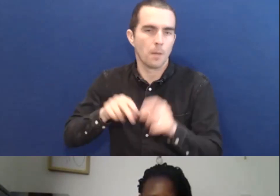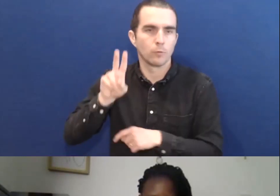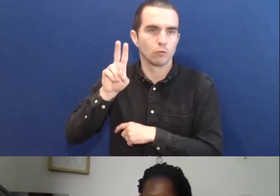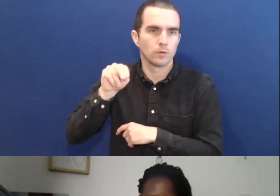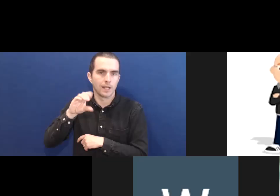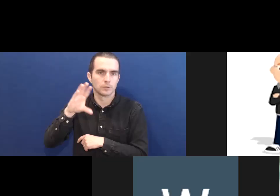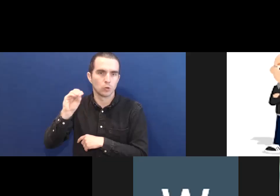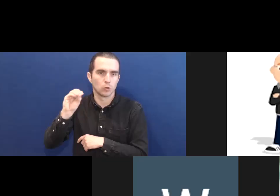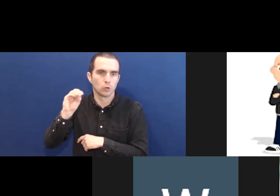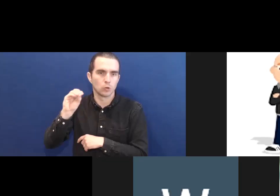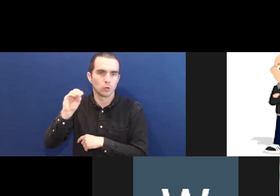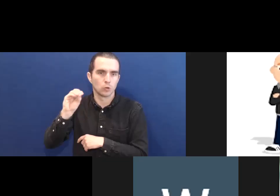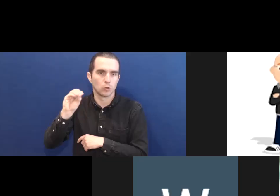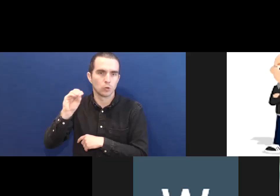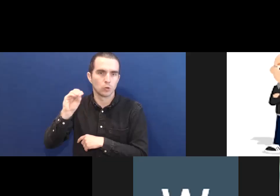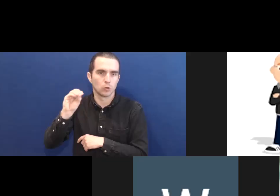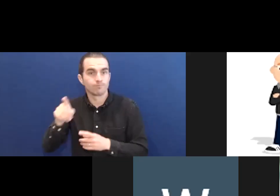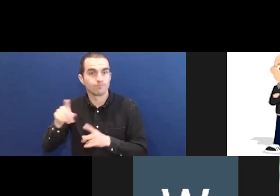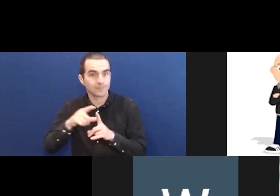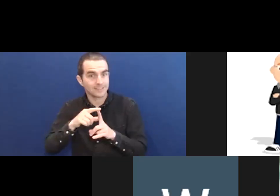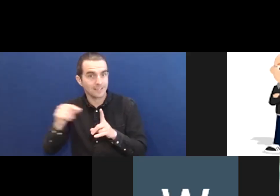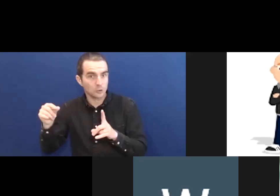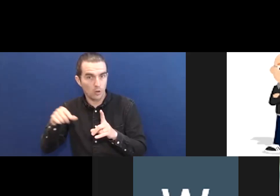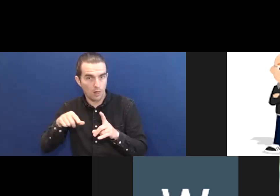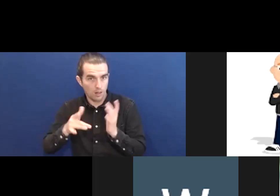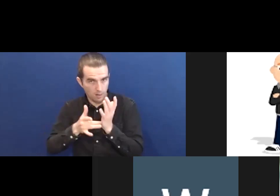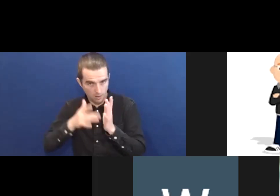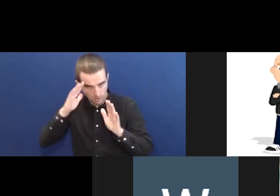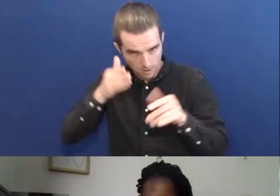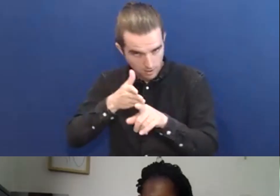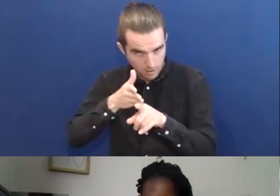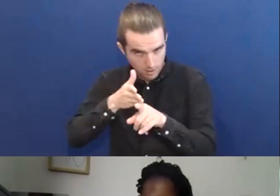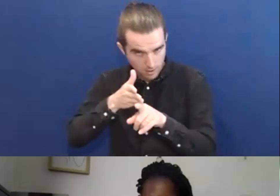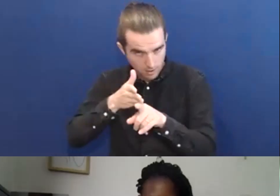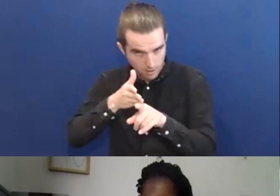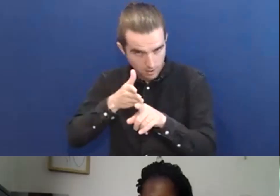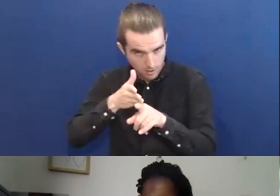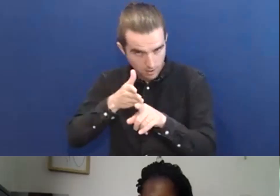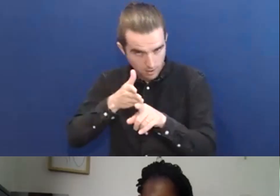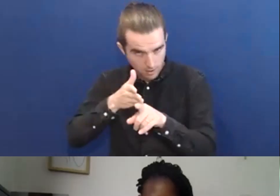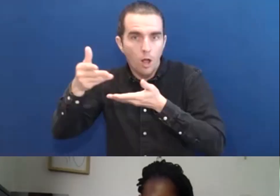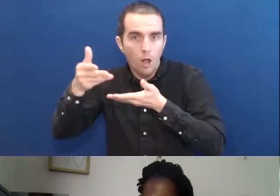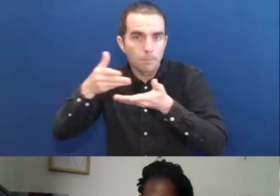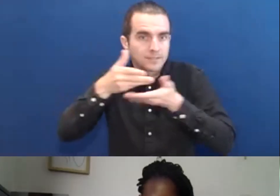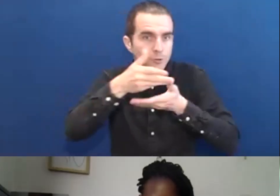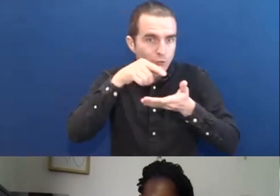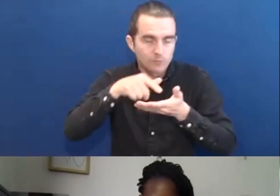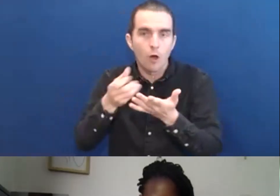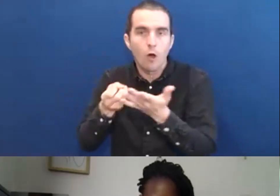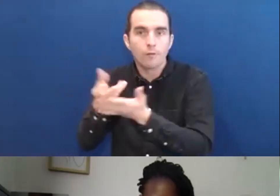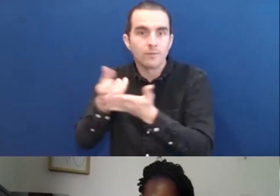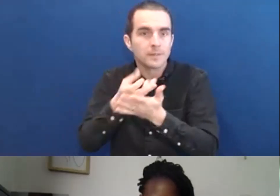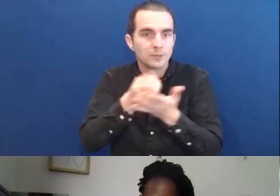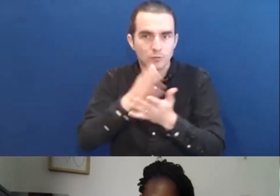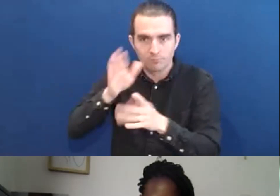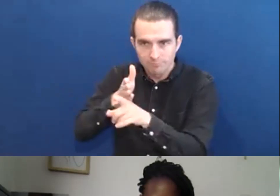Paris. She's currently focused on the implementation of the UNESCO OER recommendation and